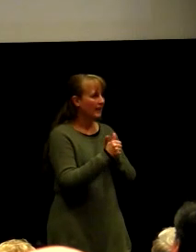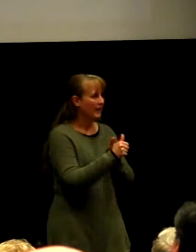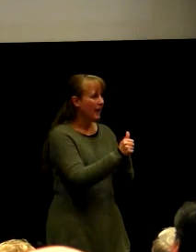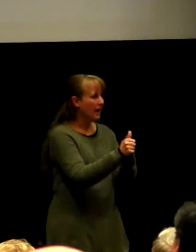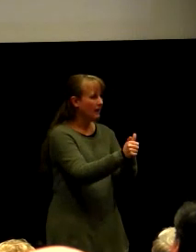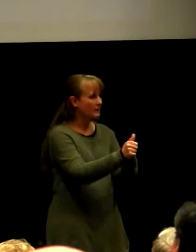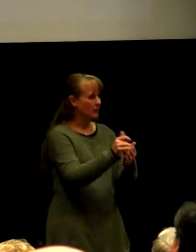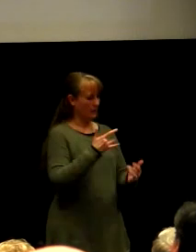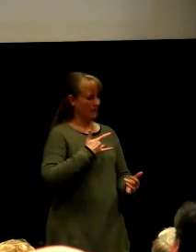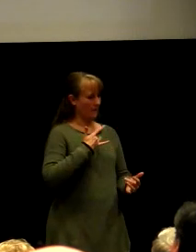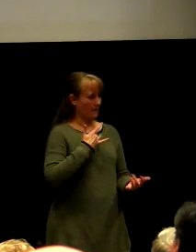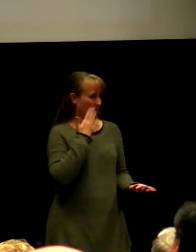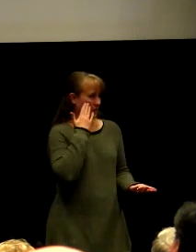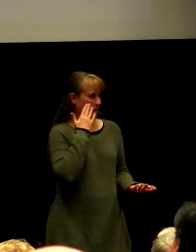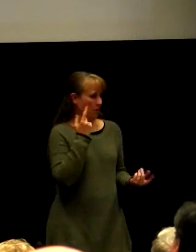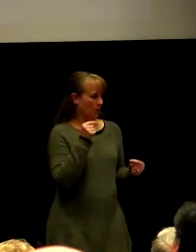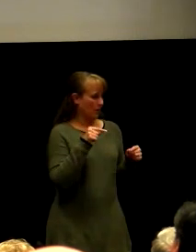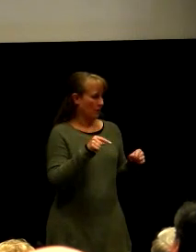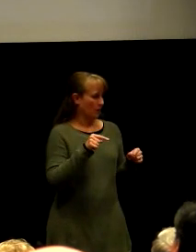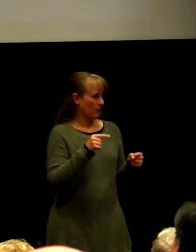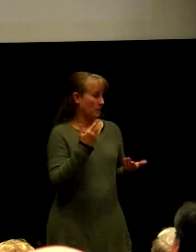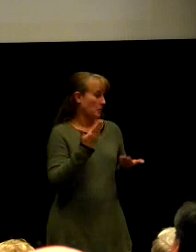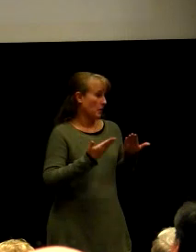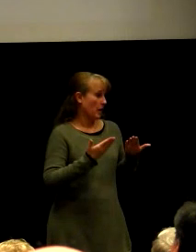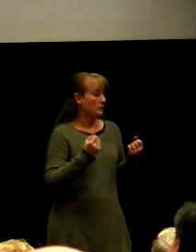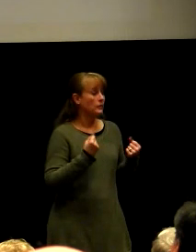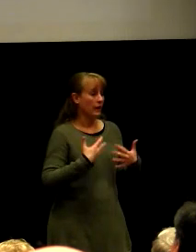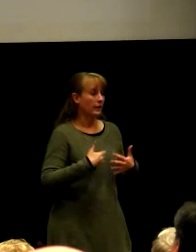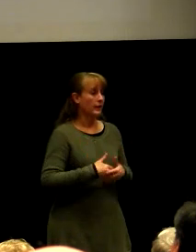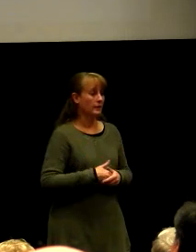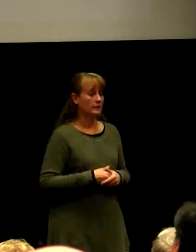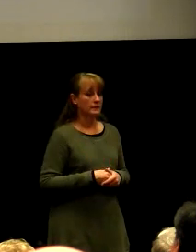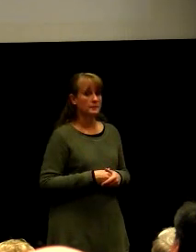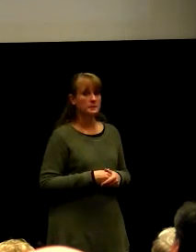seeing this as something perhaps frightening.